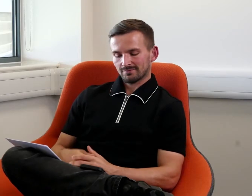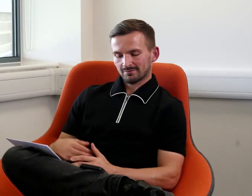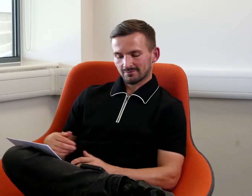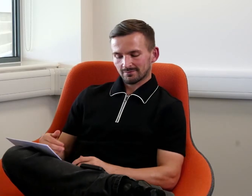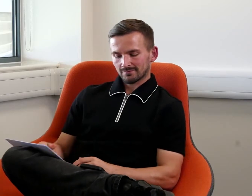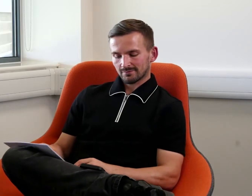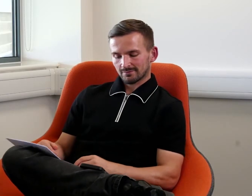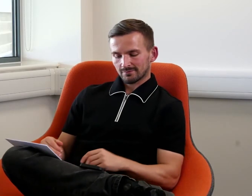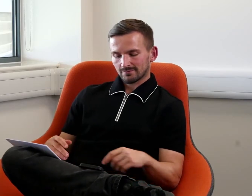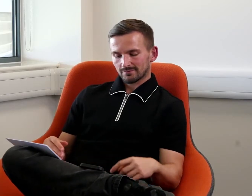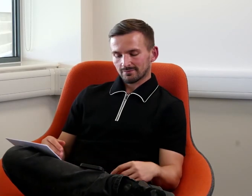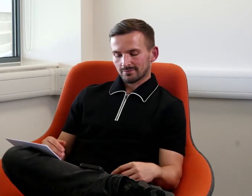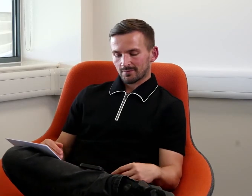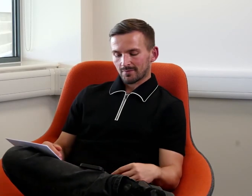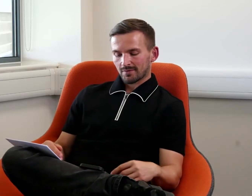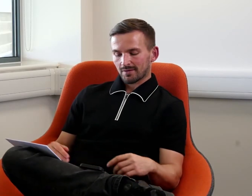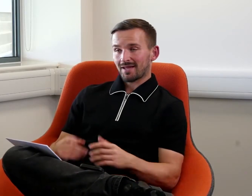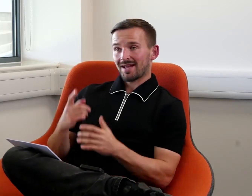Brilliant, thank you.